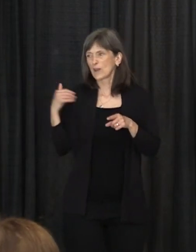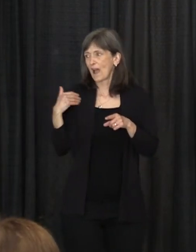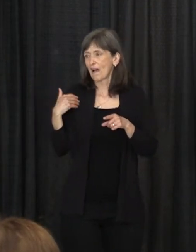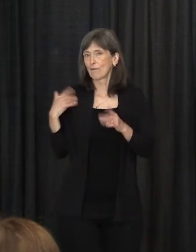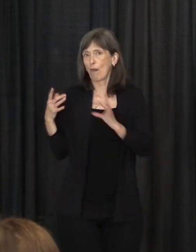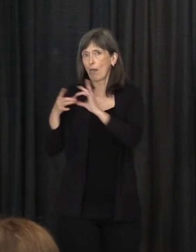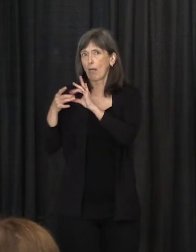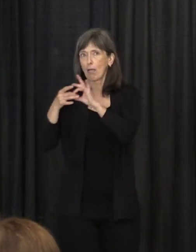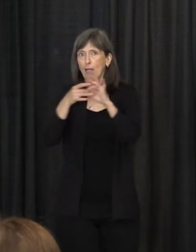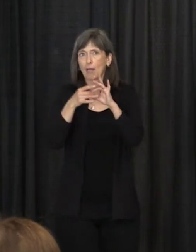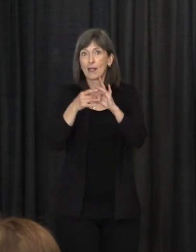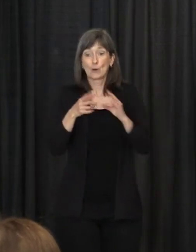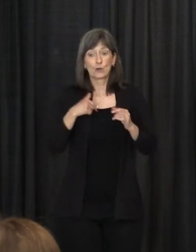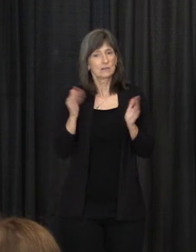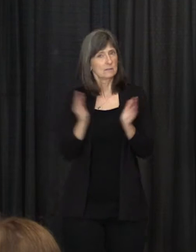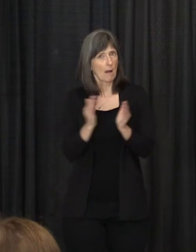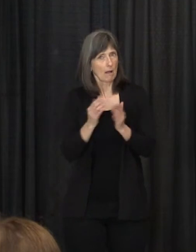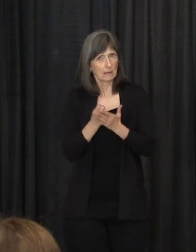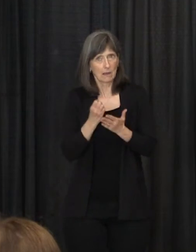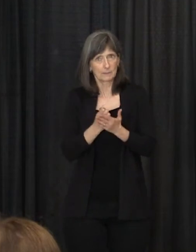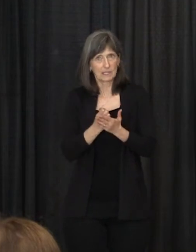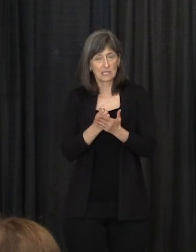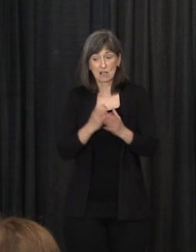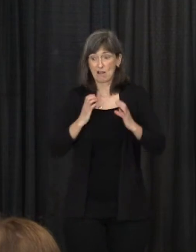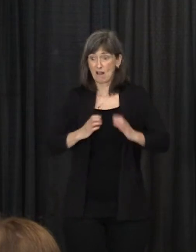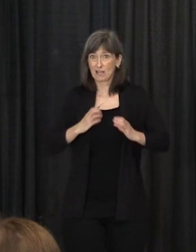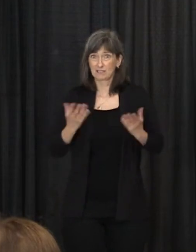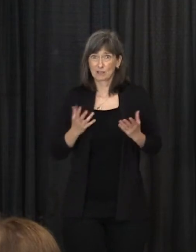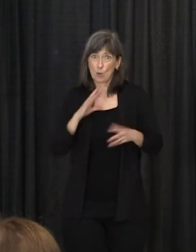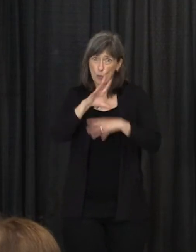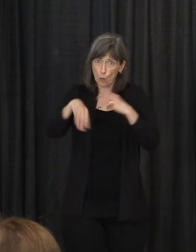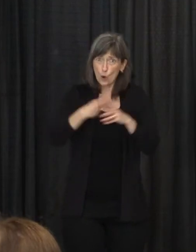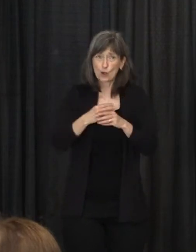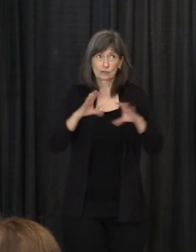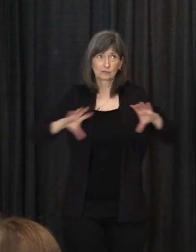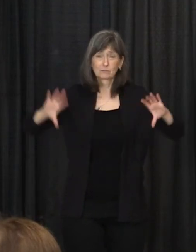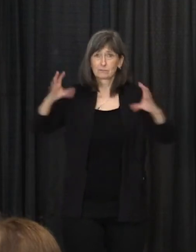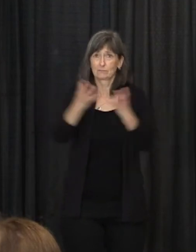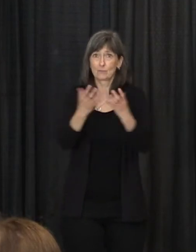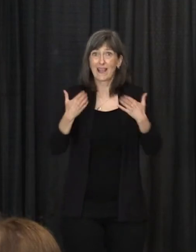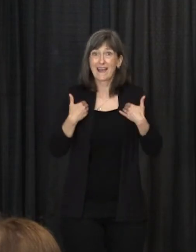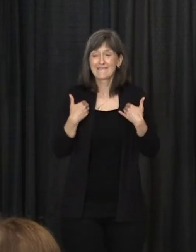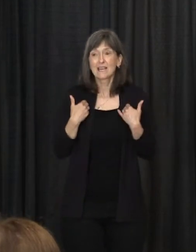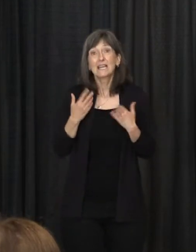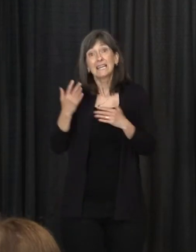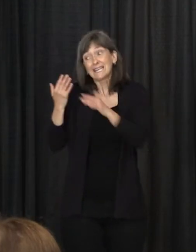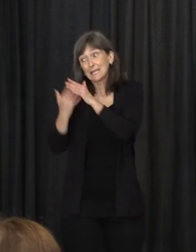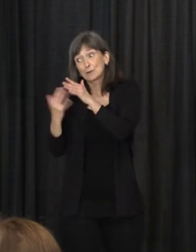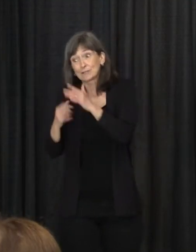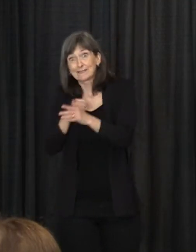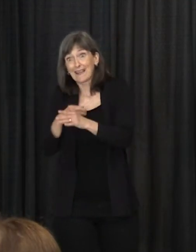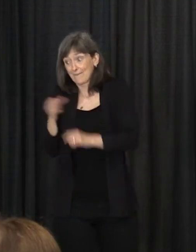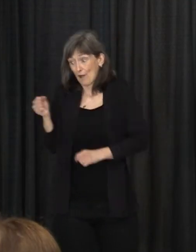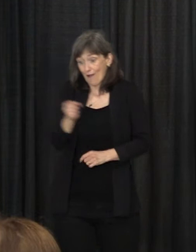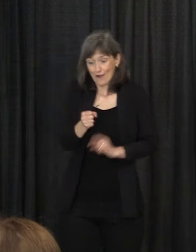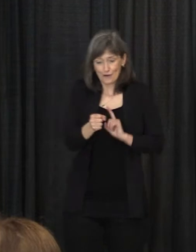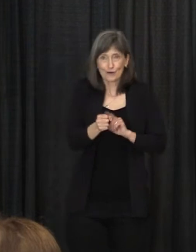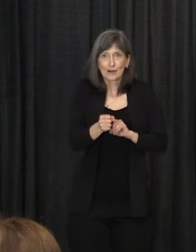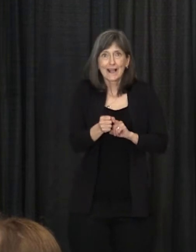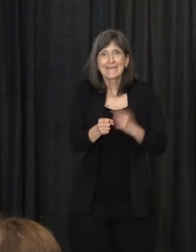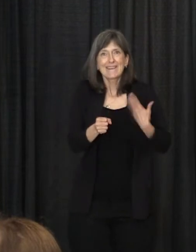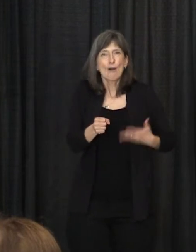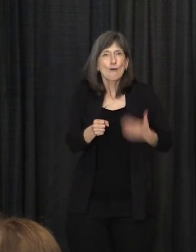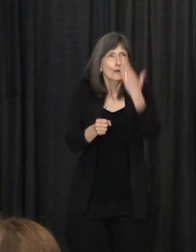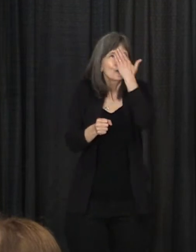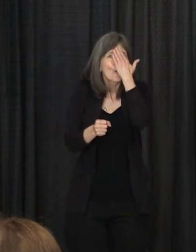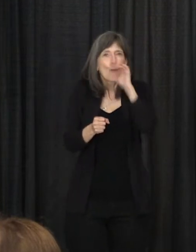economy. We sell to the world. Our customers are around the world. Having immigrant staff on and within our companies and within our